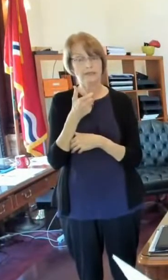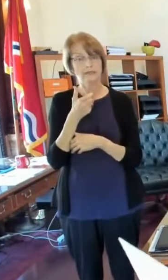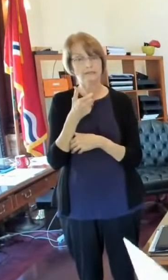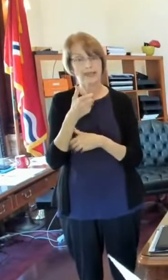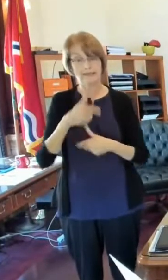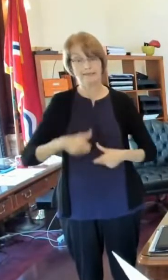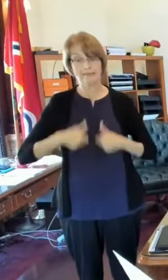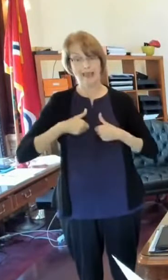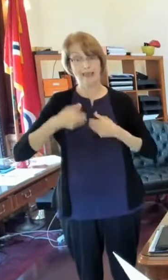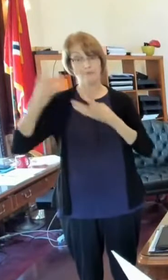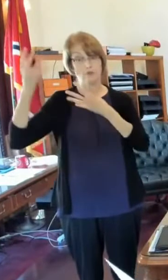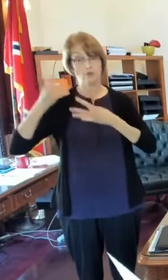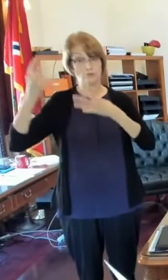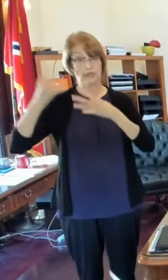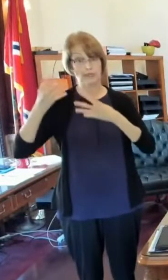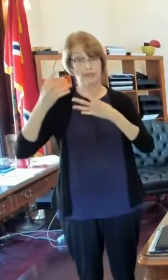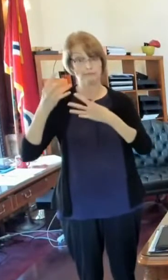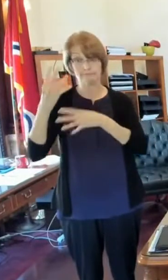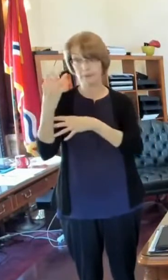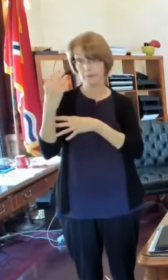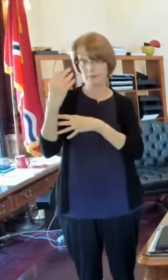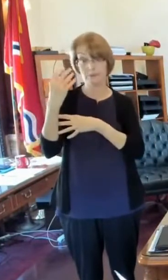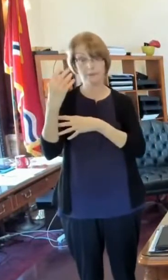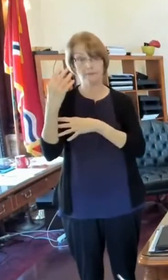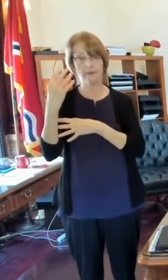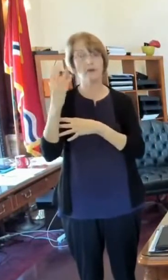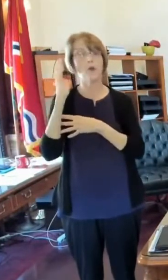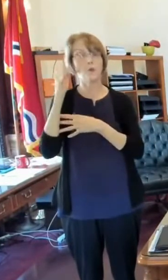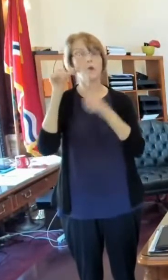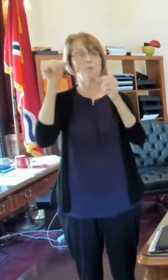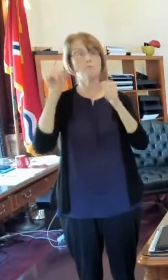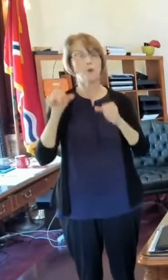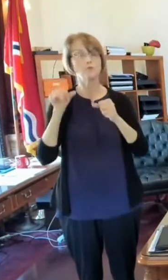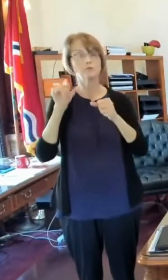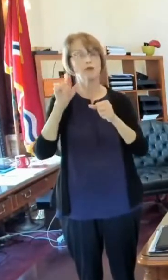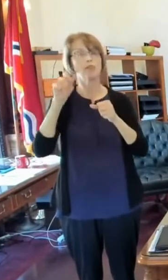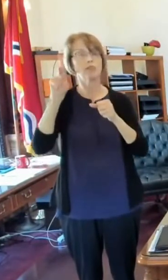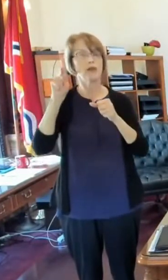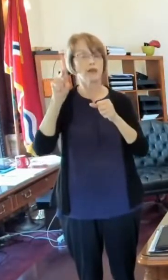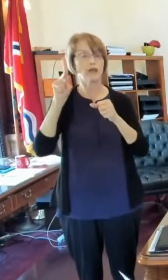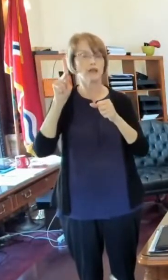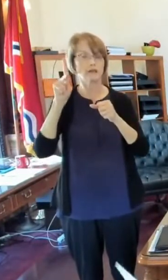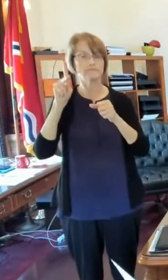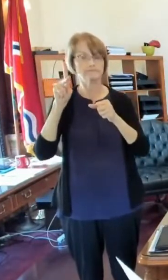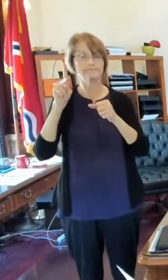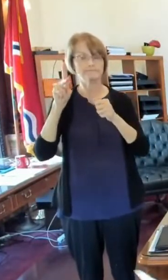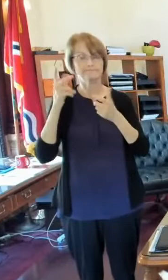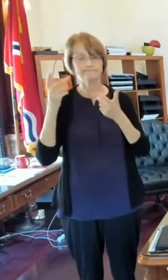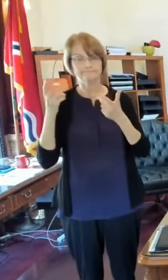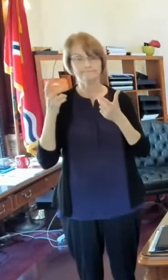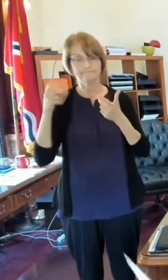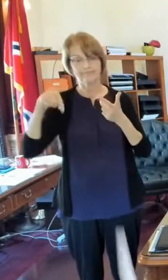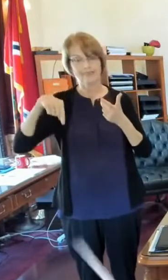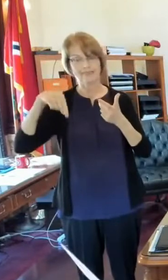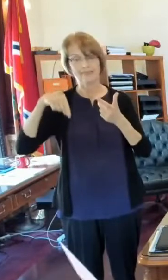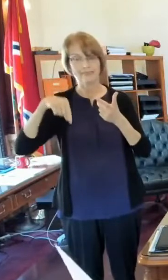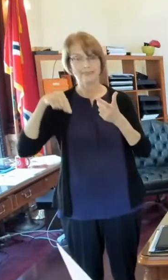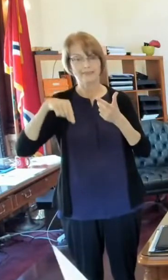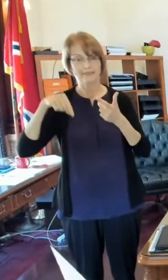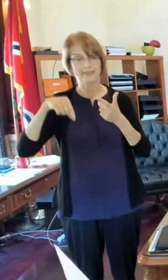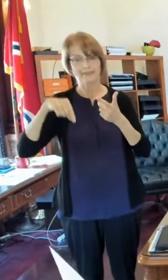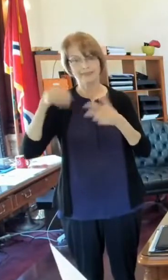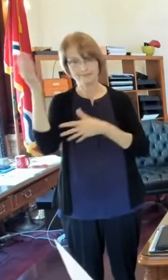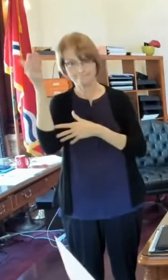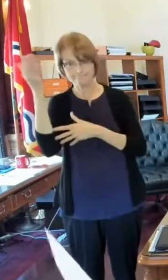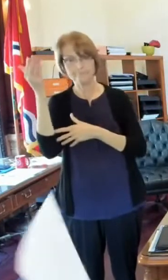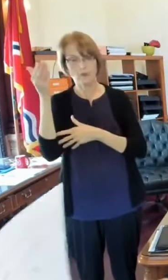of the event, and we're gonna post a link to that in the comments on this post